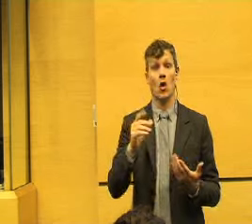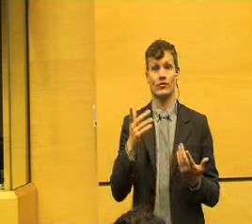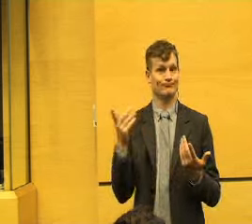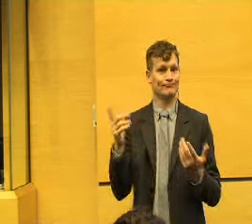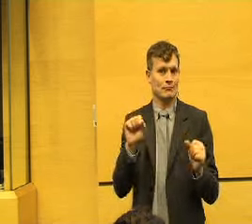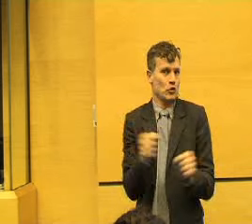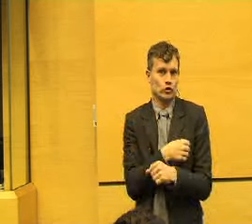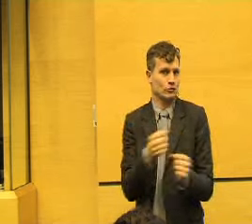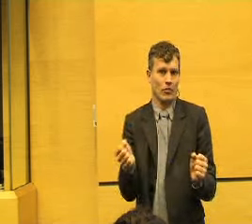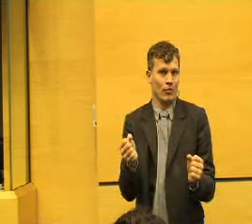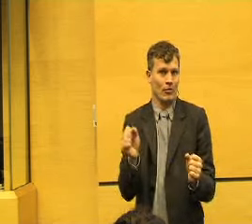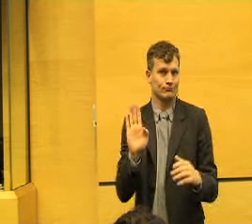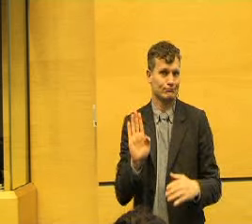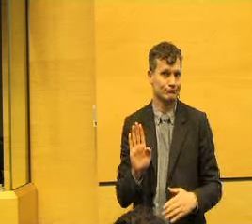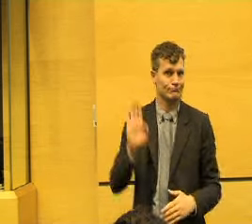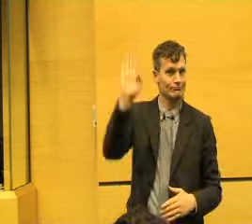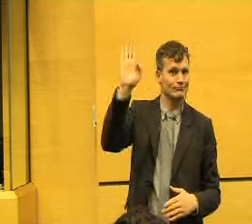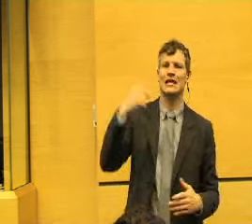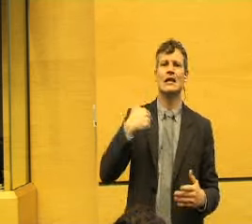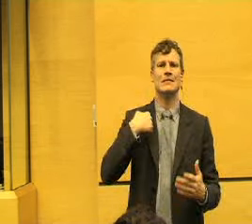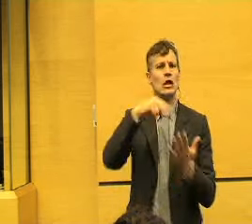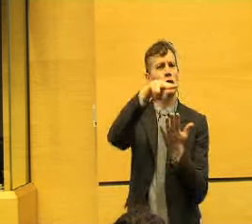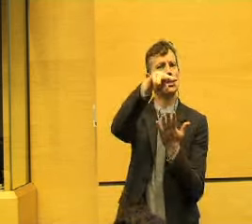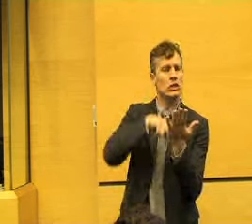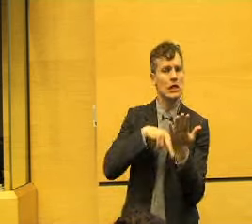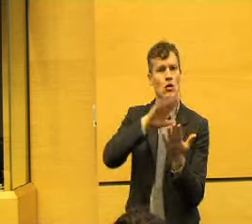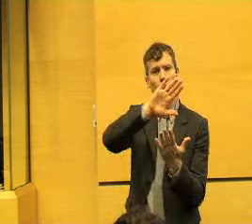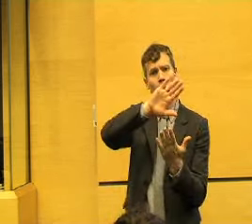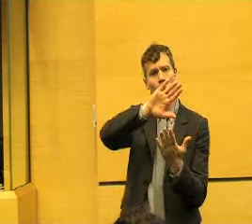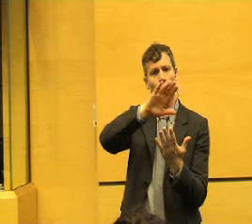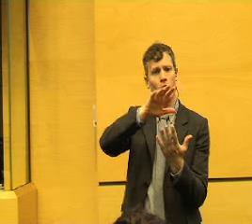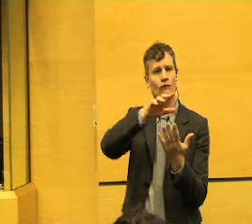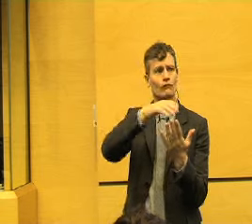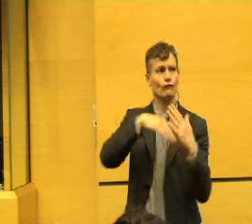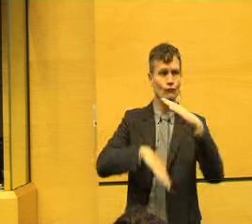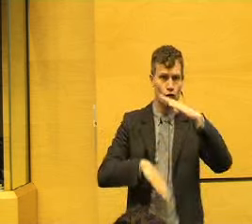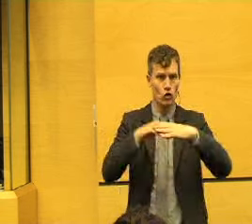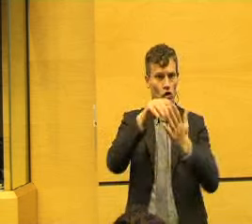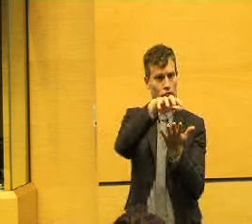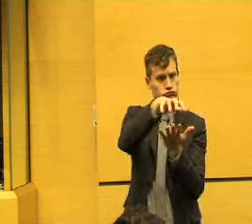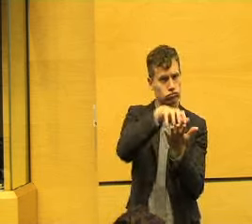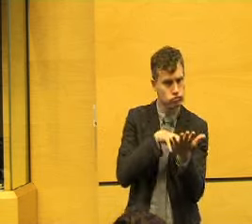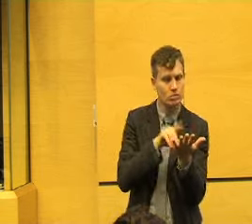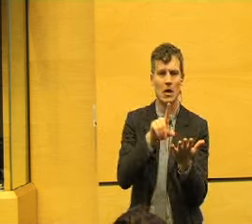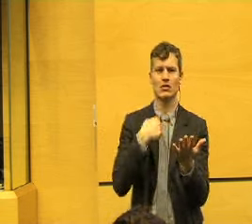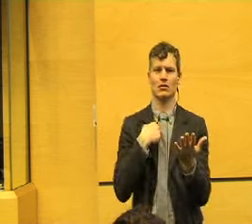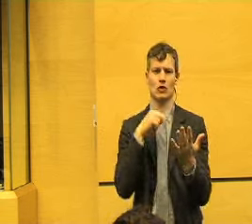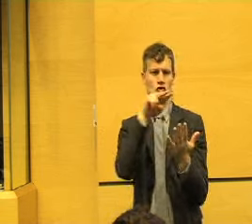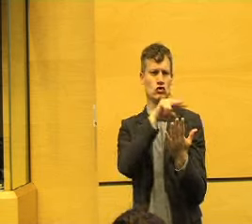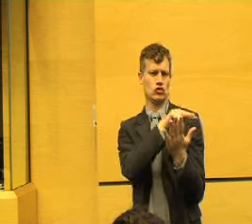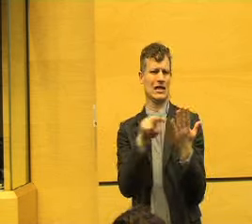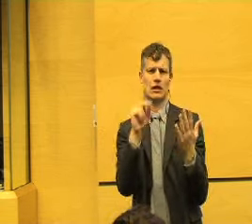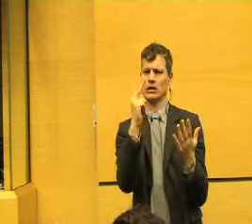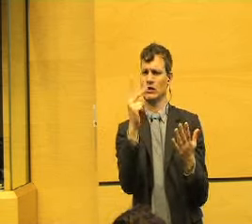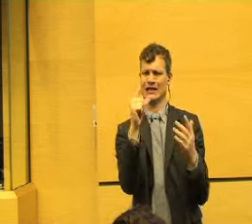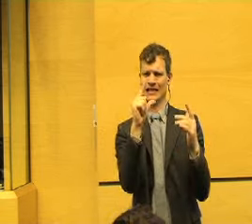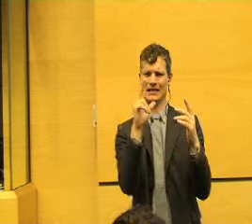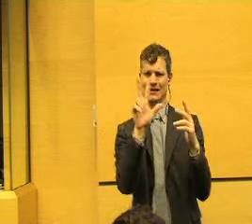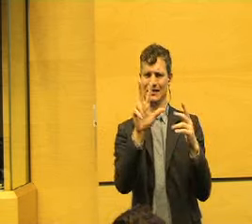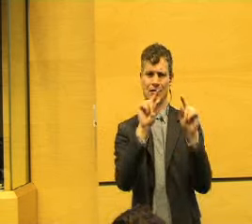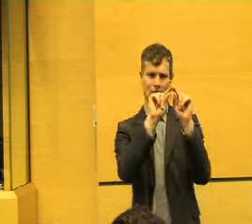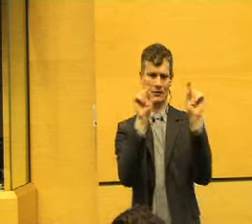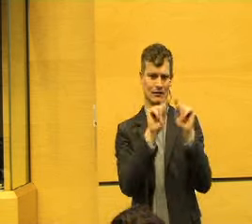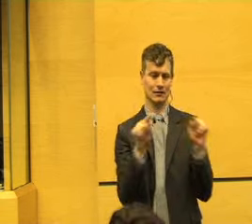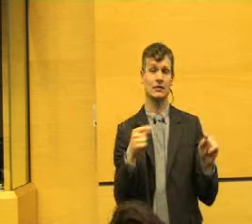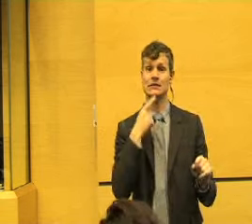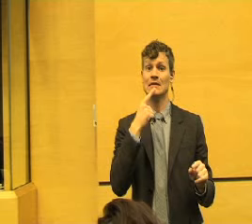dialogue, I'm not reading the whole statement, but I would like to just read 3 sentences. The head of the Thai